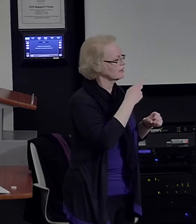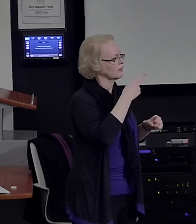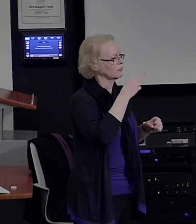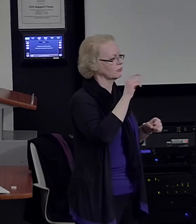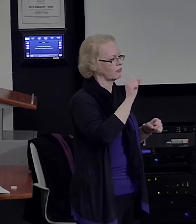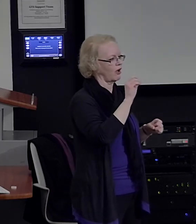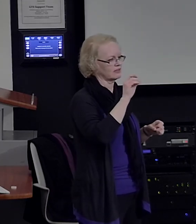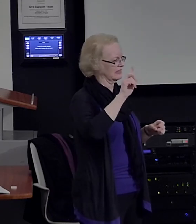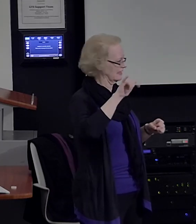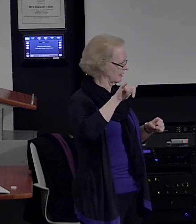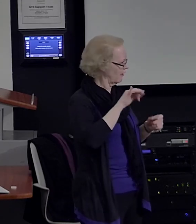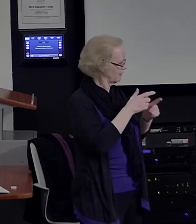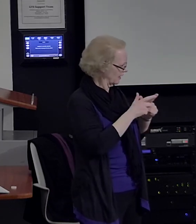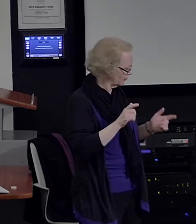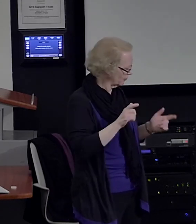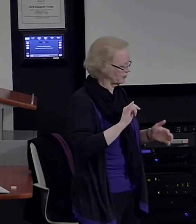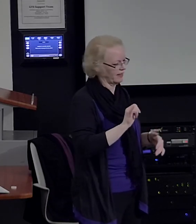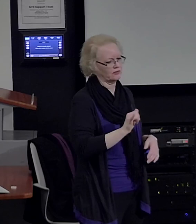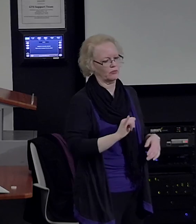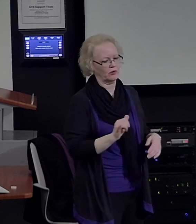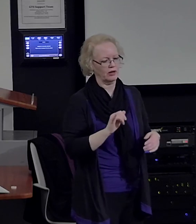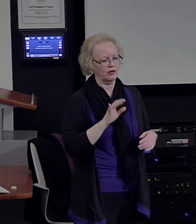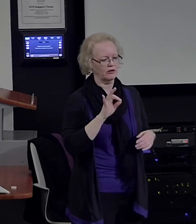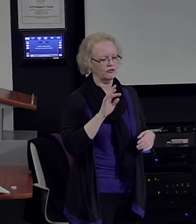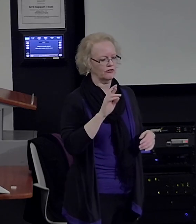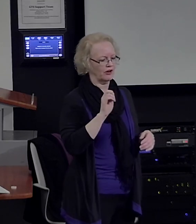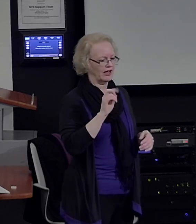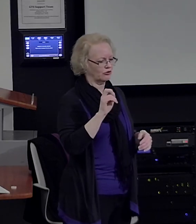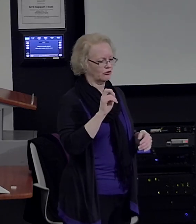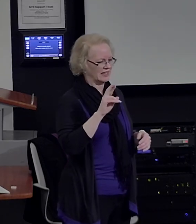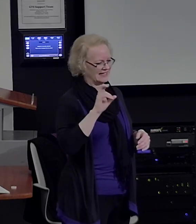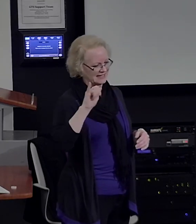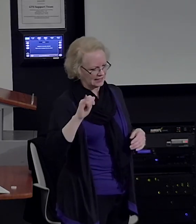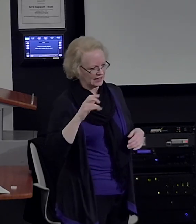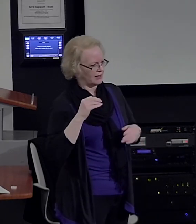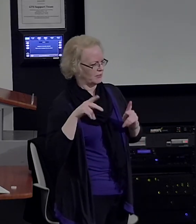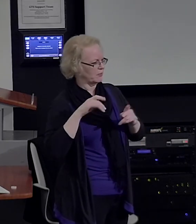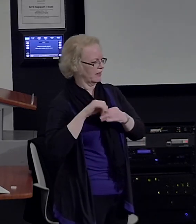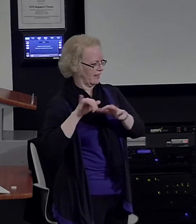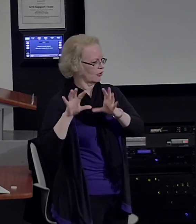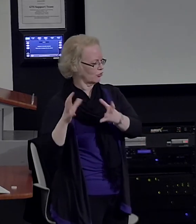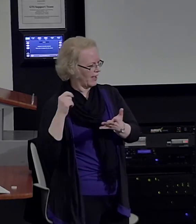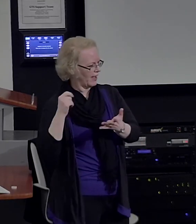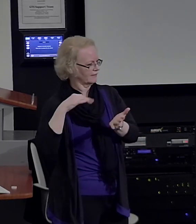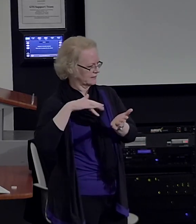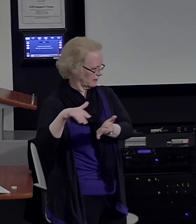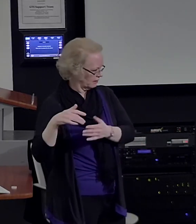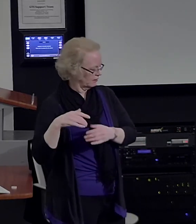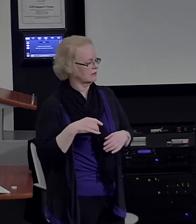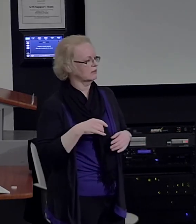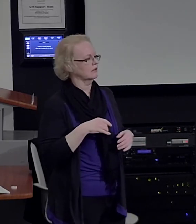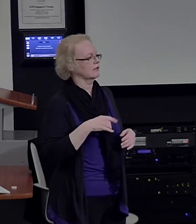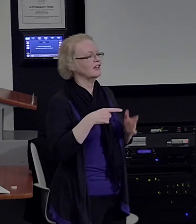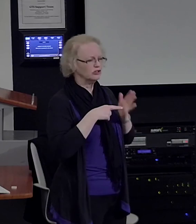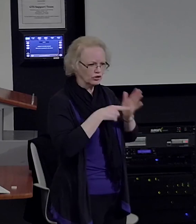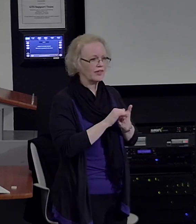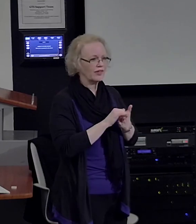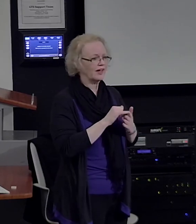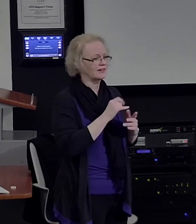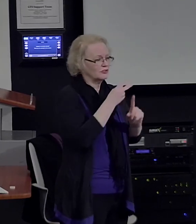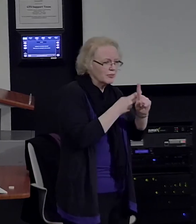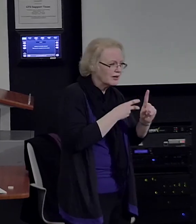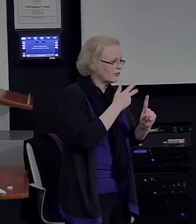angela frederici and and people in her group have done that show that two and three month olds can already